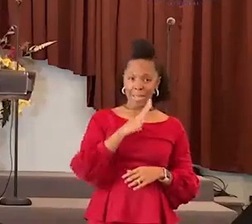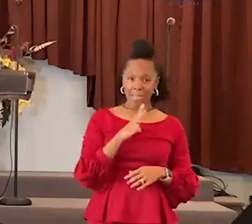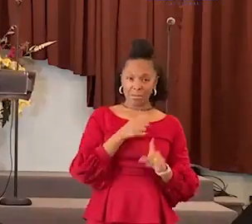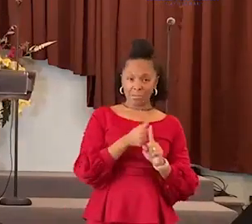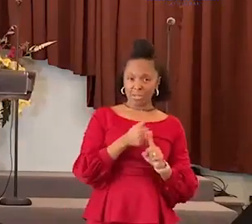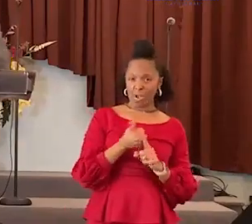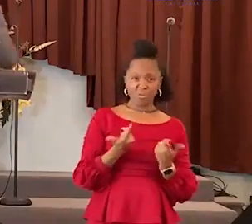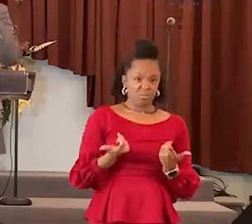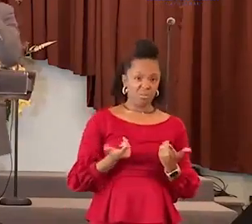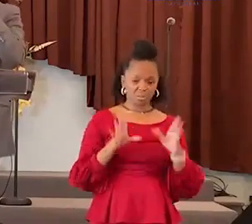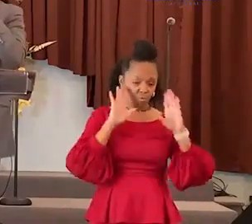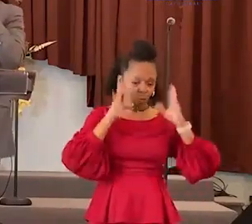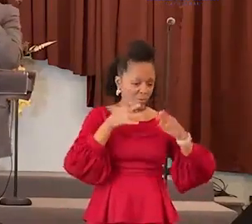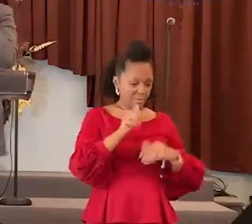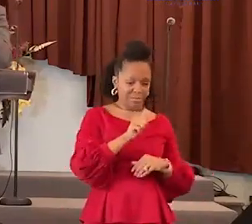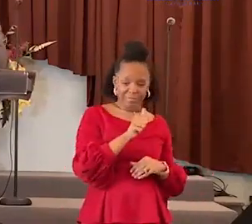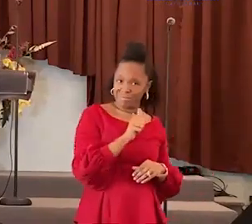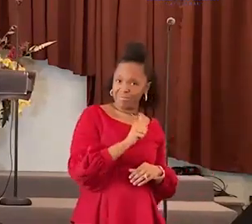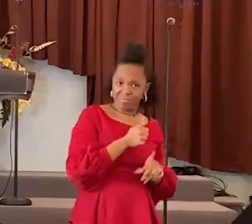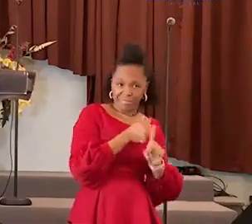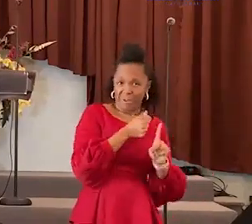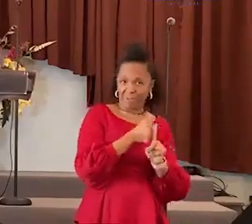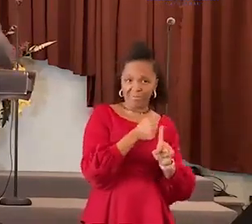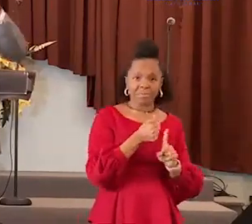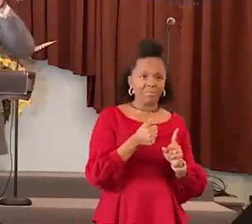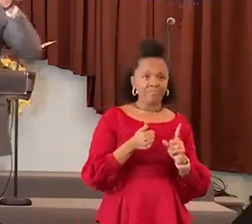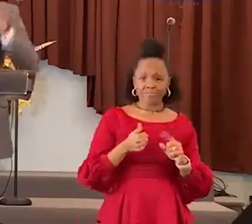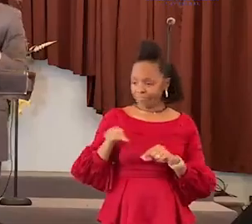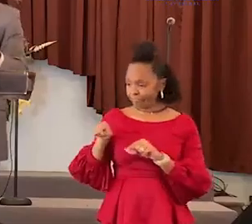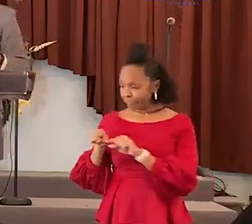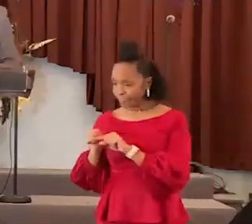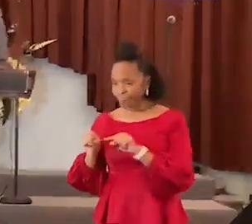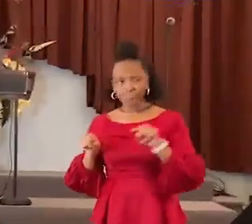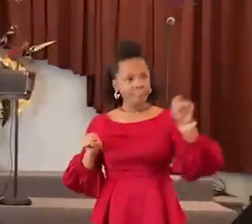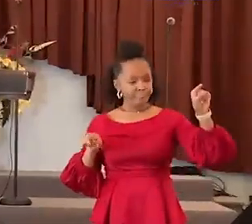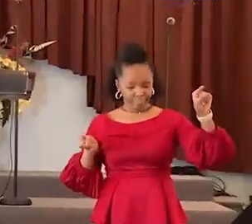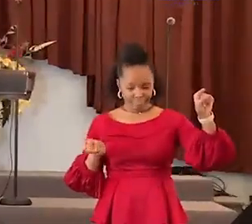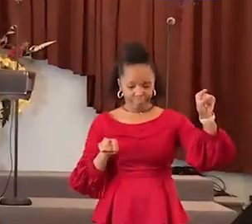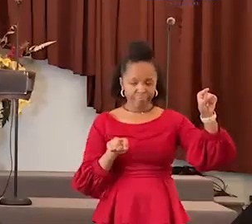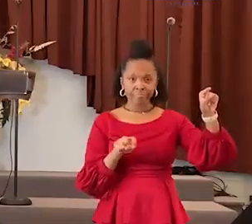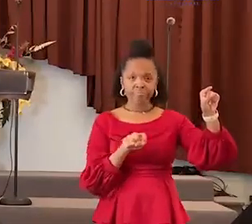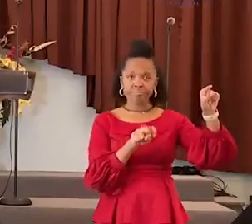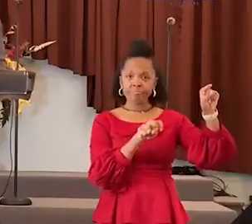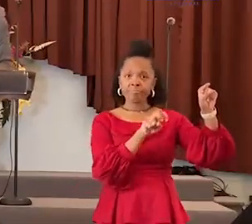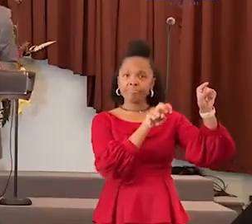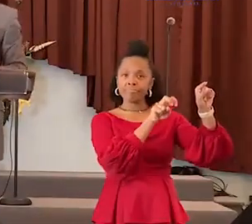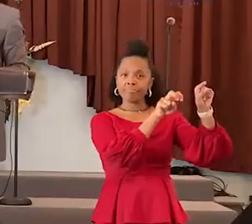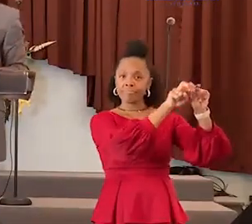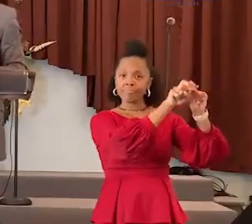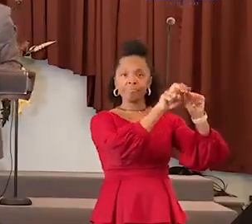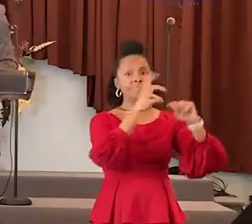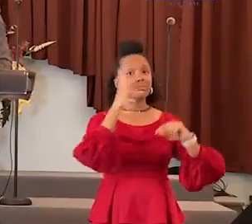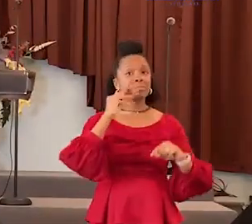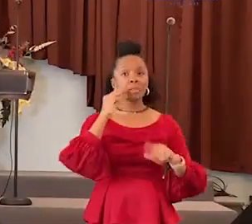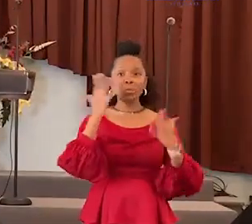to Jericho, from point A to point B, and was traumatized, hit by